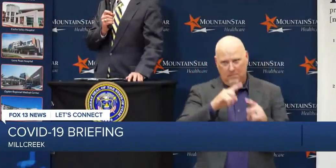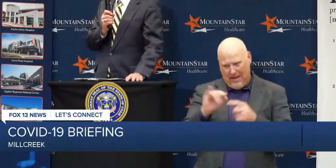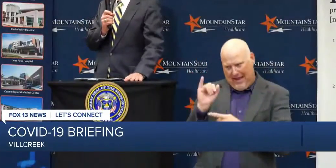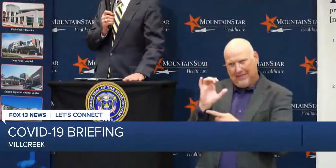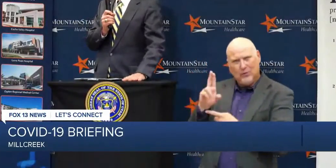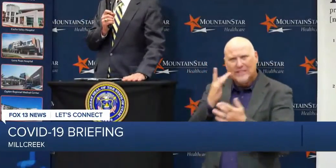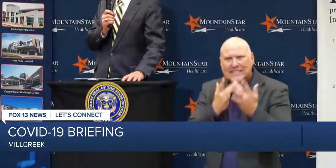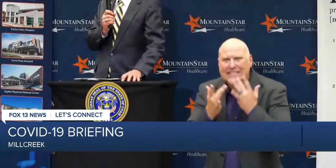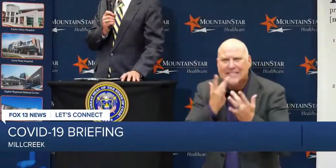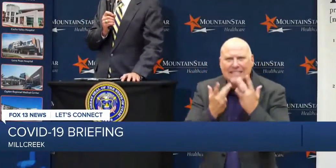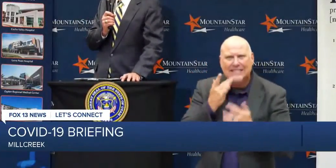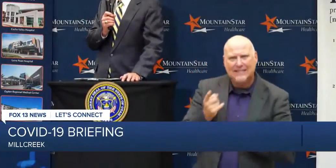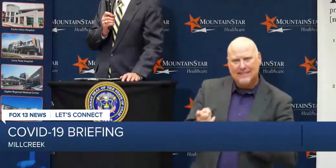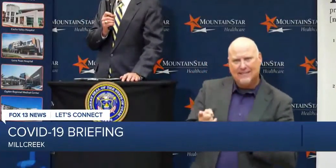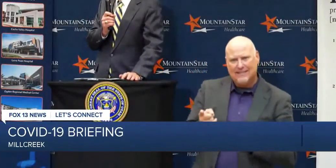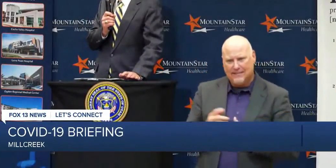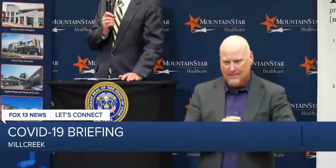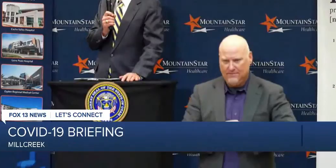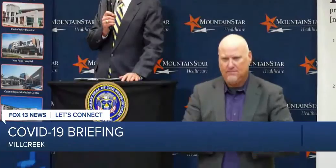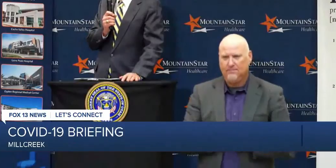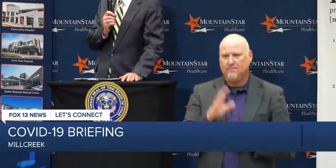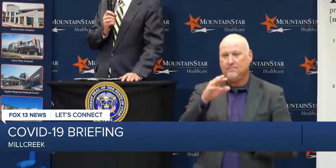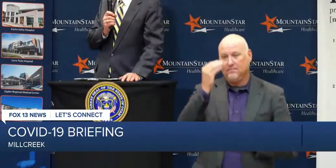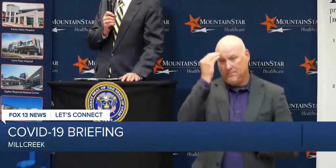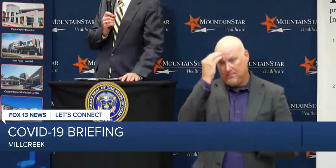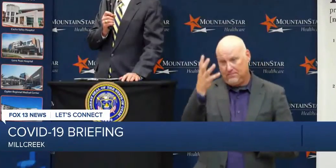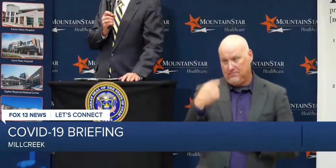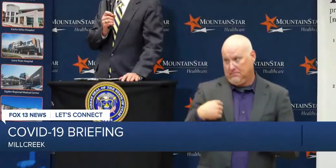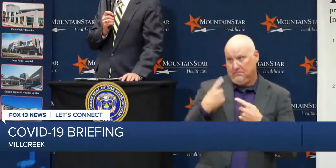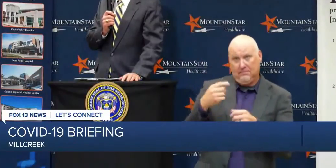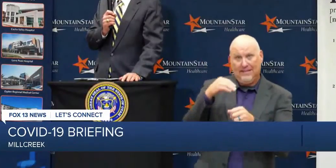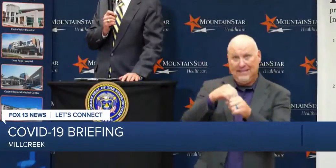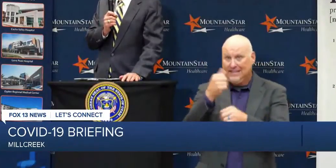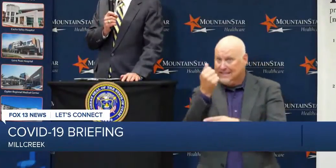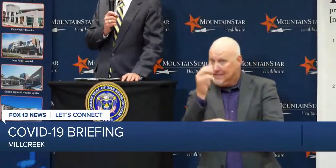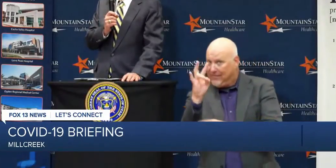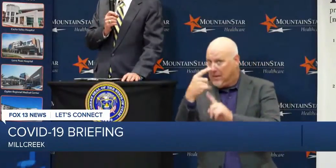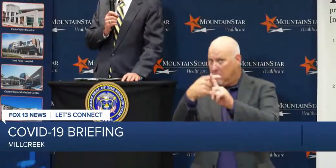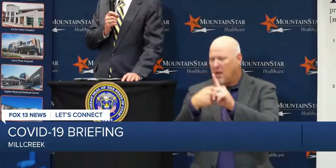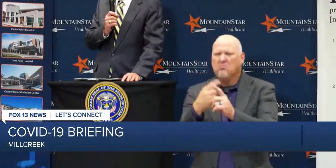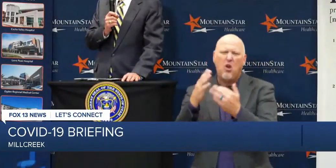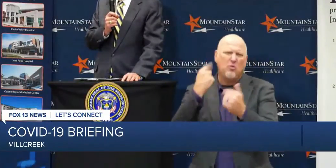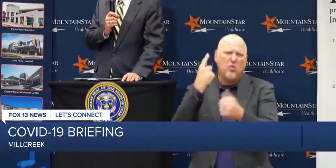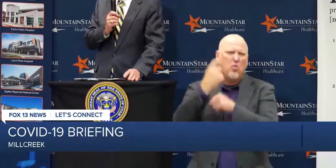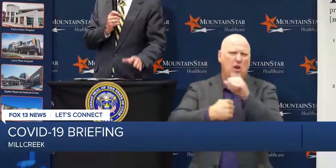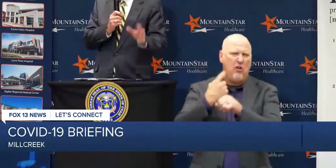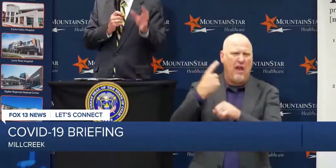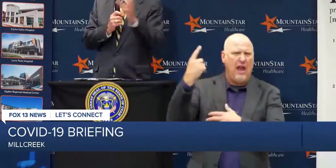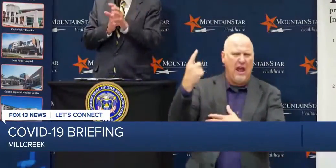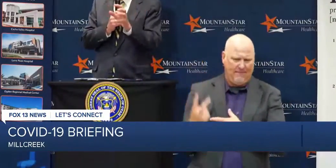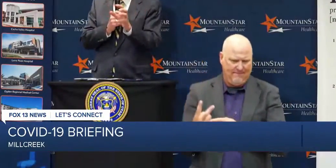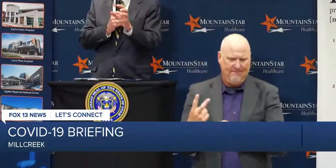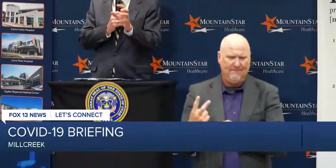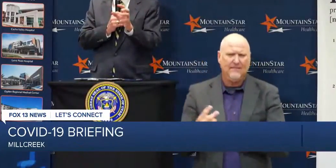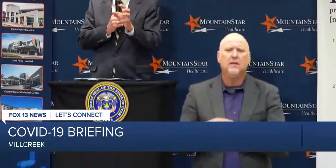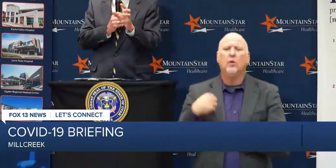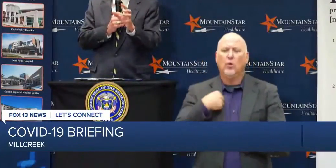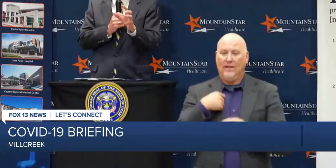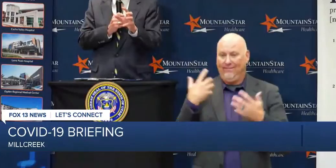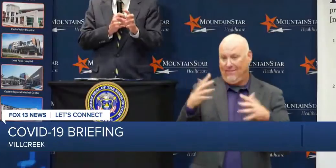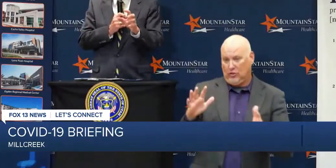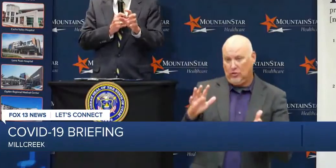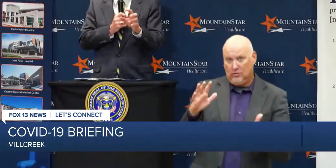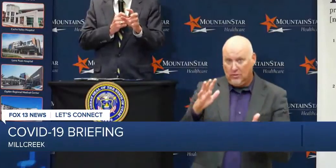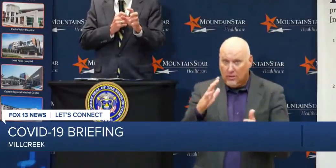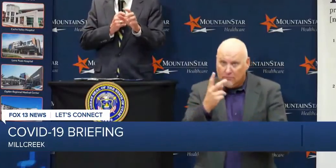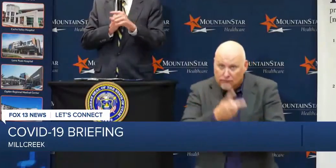treated 17,000, nearly 17,000 people for COVID inside hospital walls.